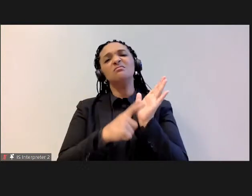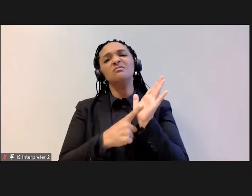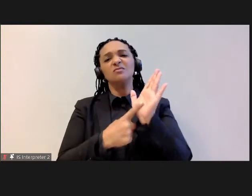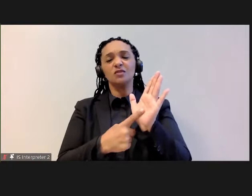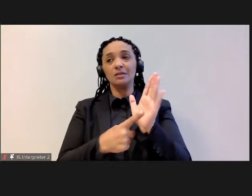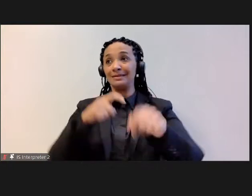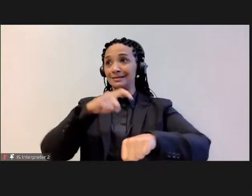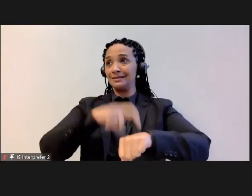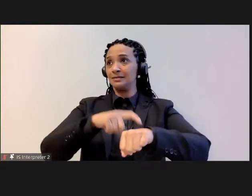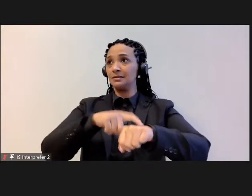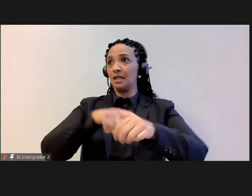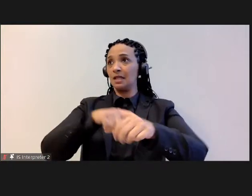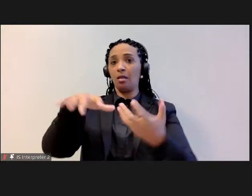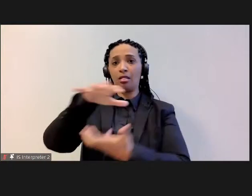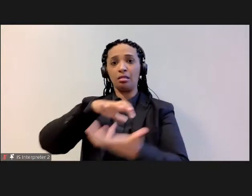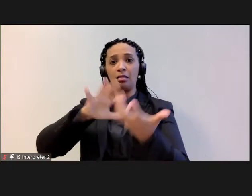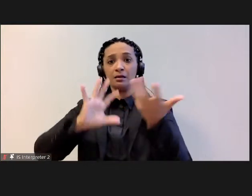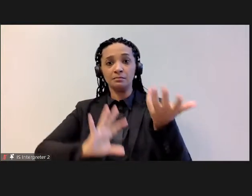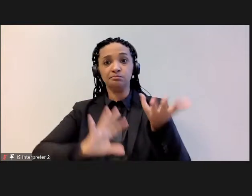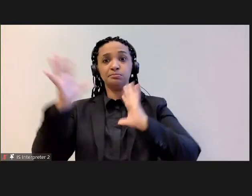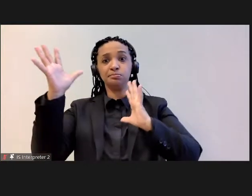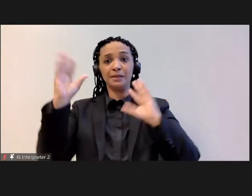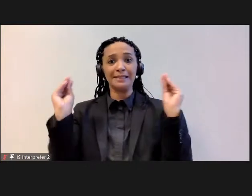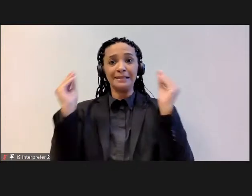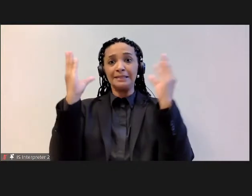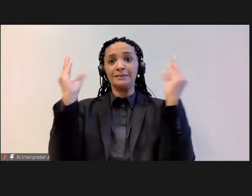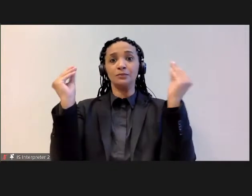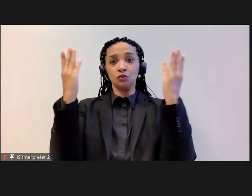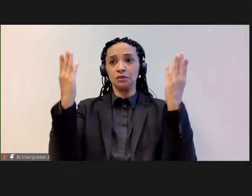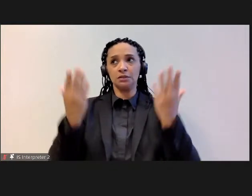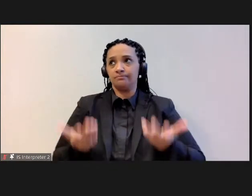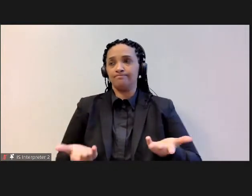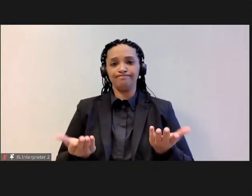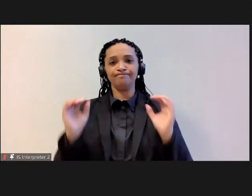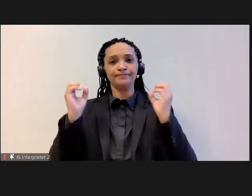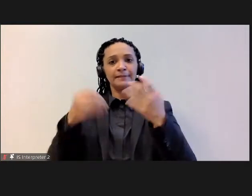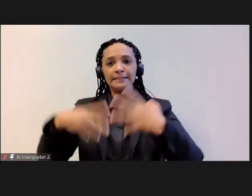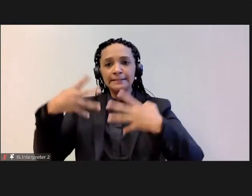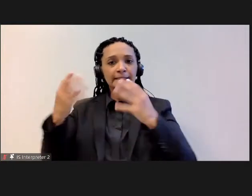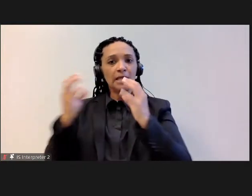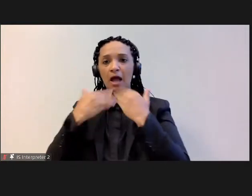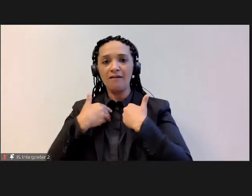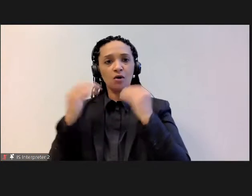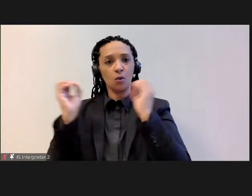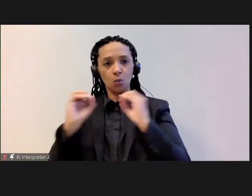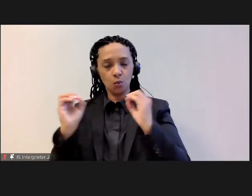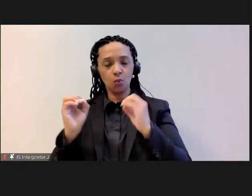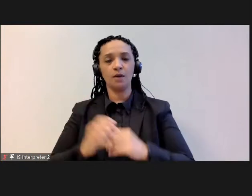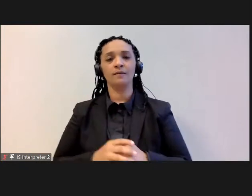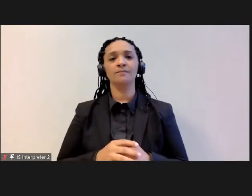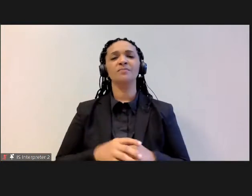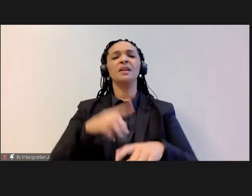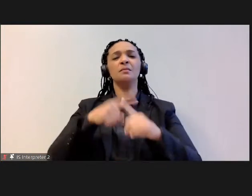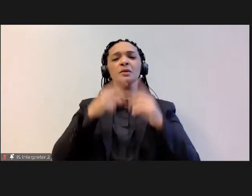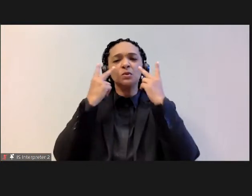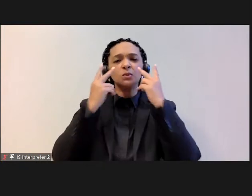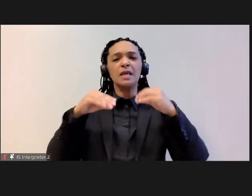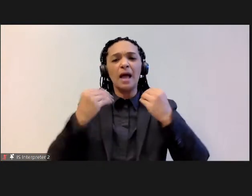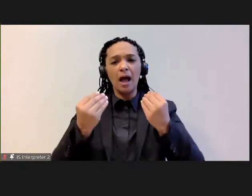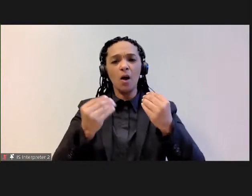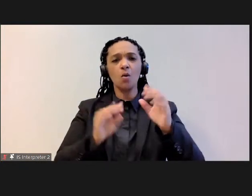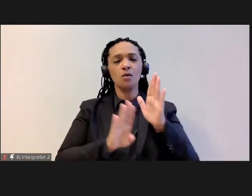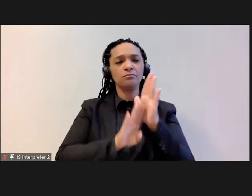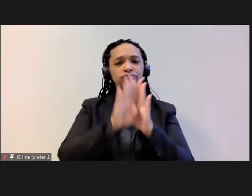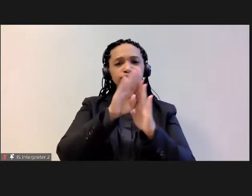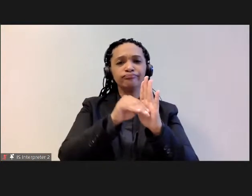crises, but also to monitor development indices. So we also have